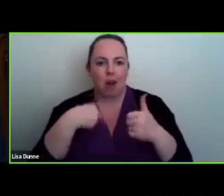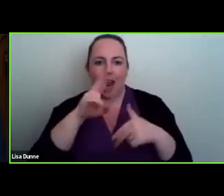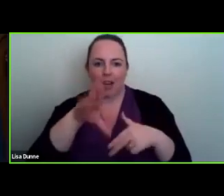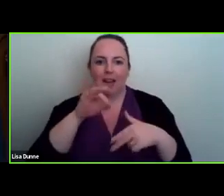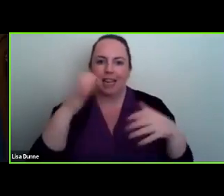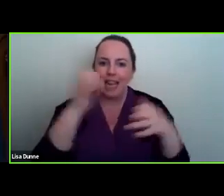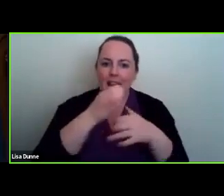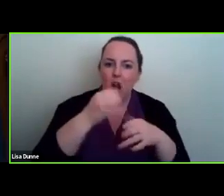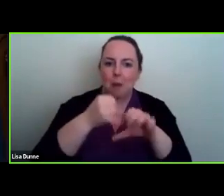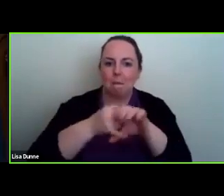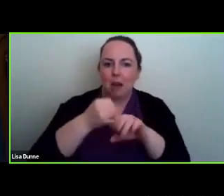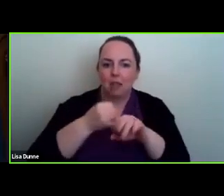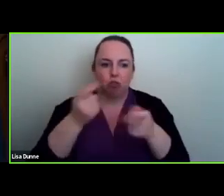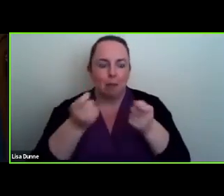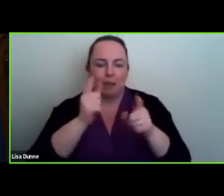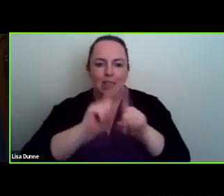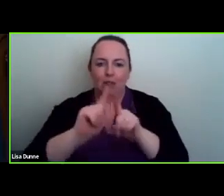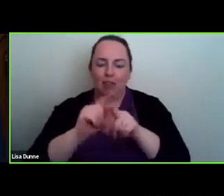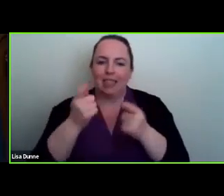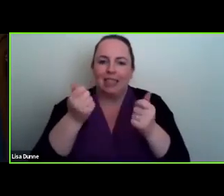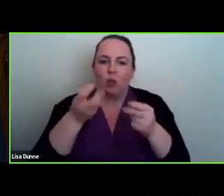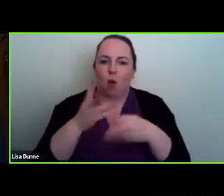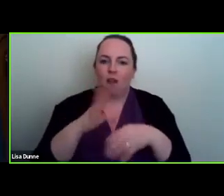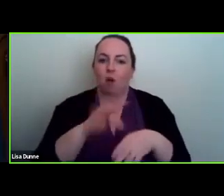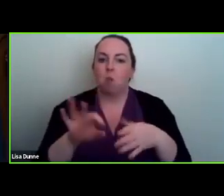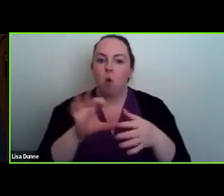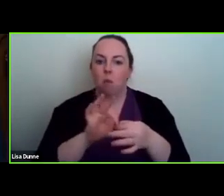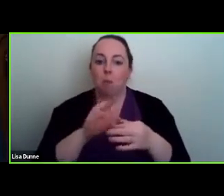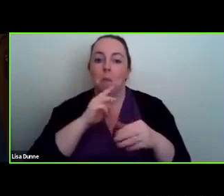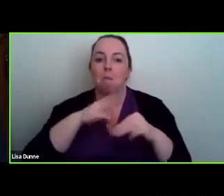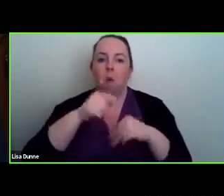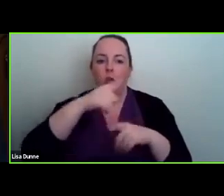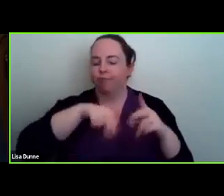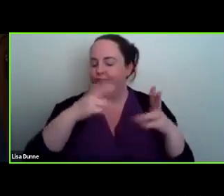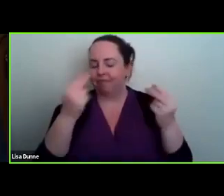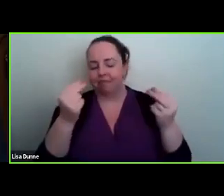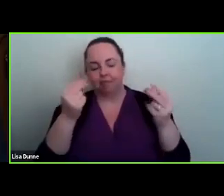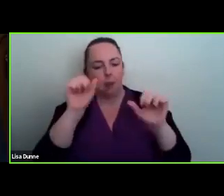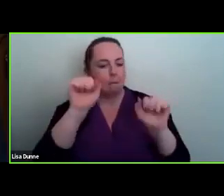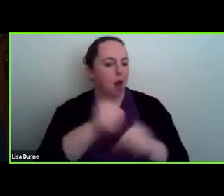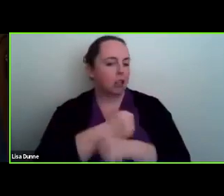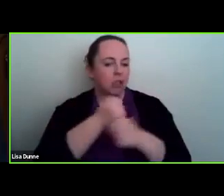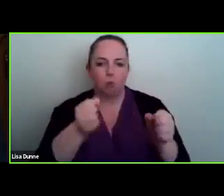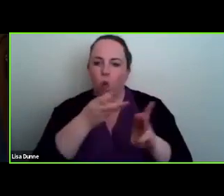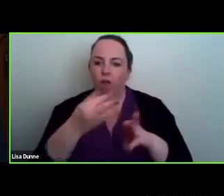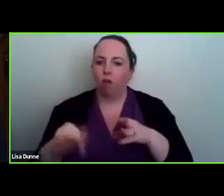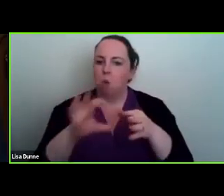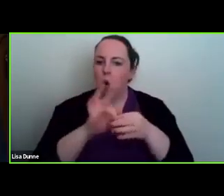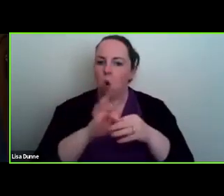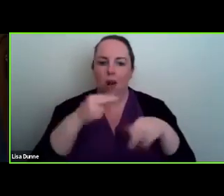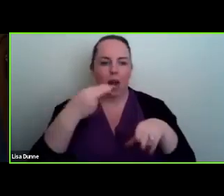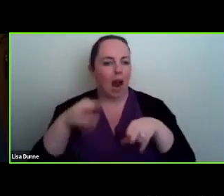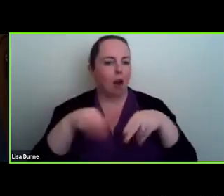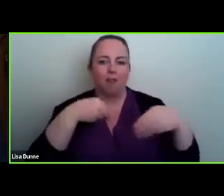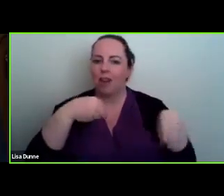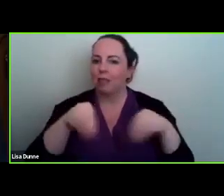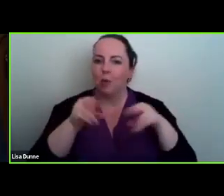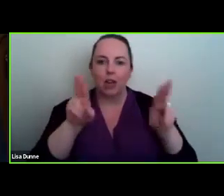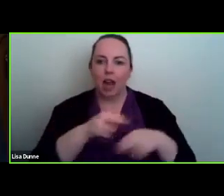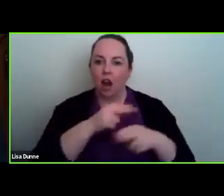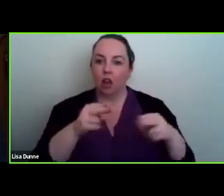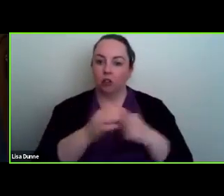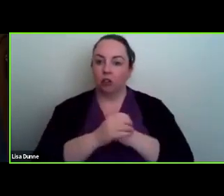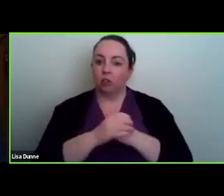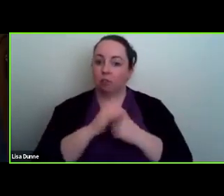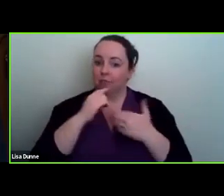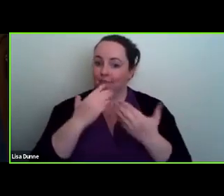treatments or the medical equipment that they may need. The majority said no, it was impossible to work in a way that was flexible from home. This moment has taught